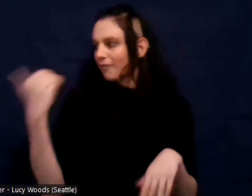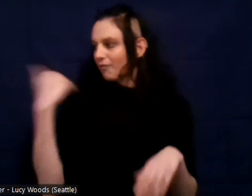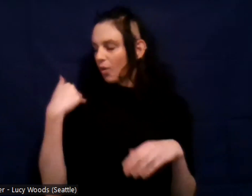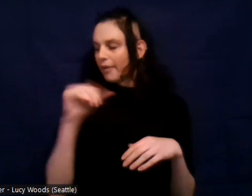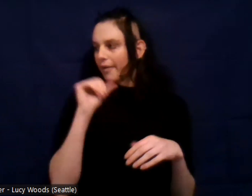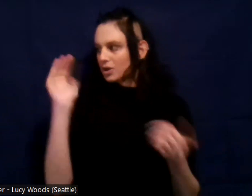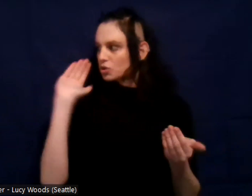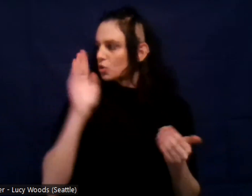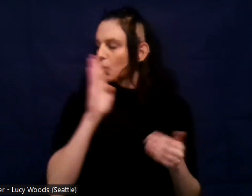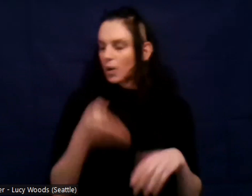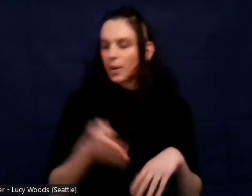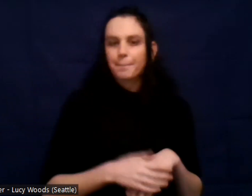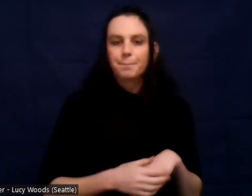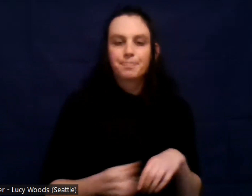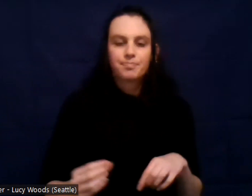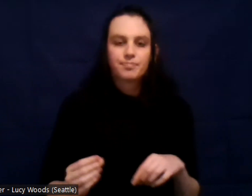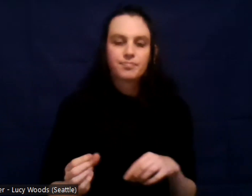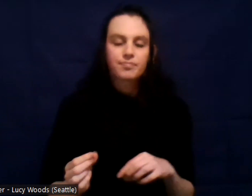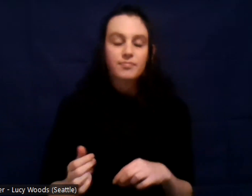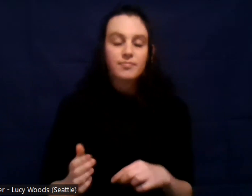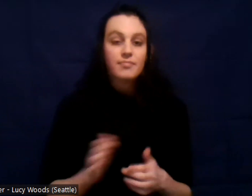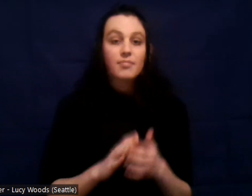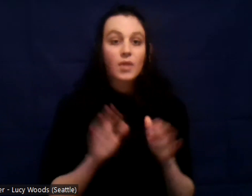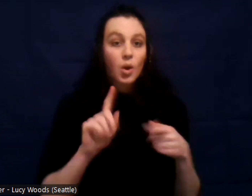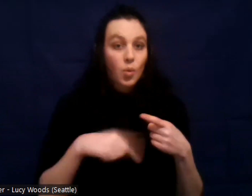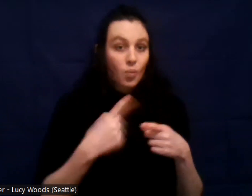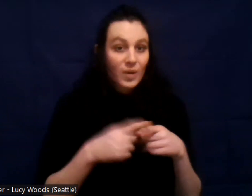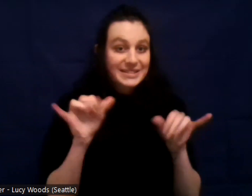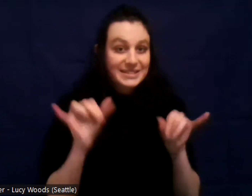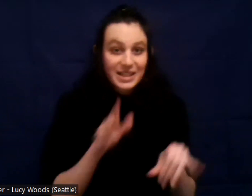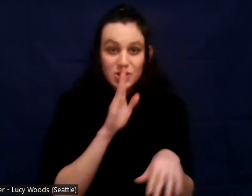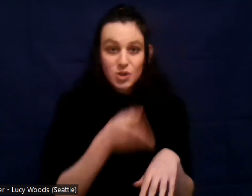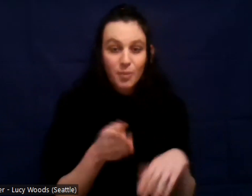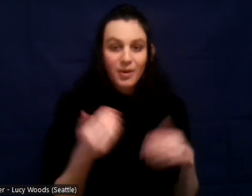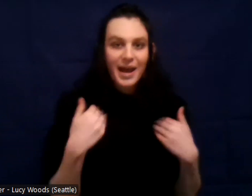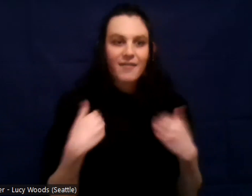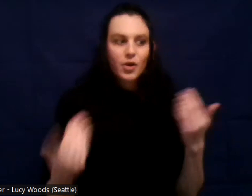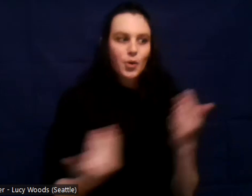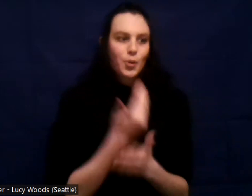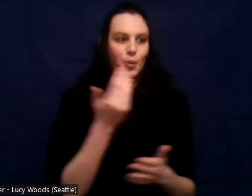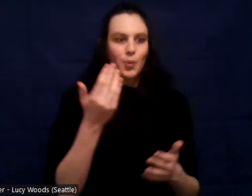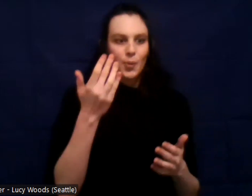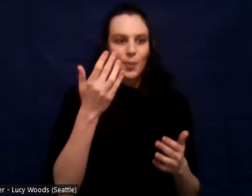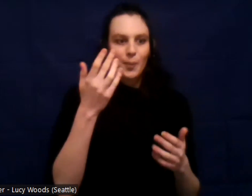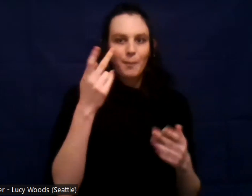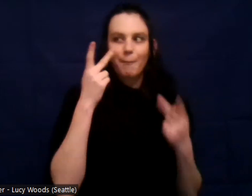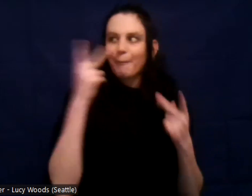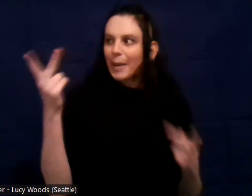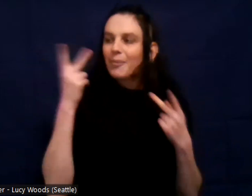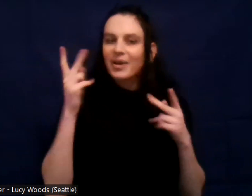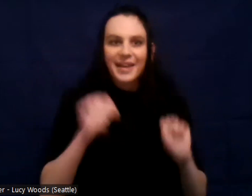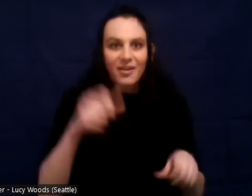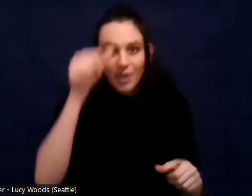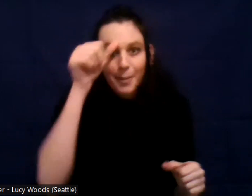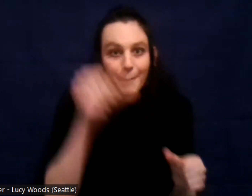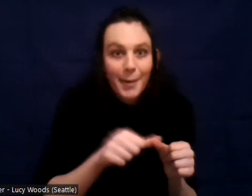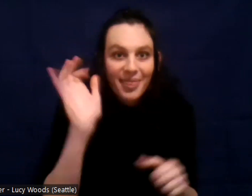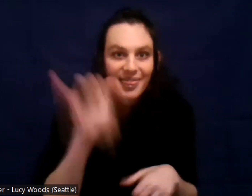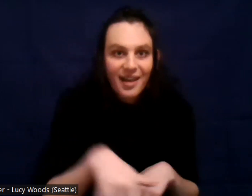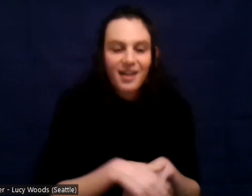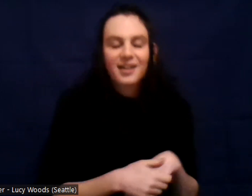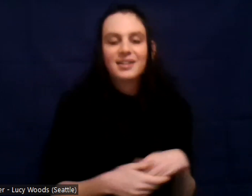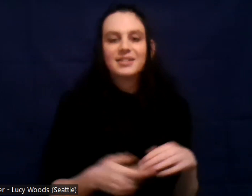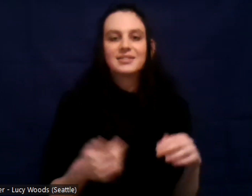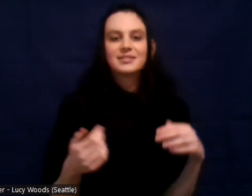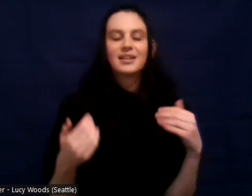clean and sober, we get to add like a new memory that we remember. We don't like, we get to keep things that we have now, like